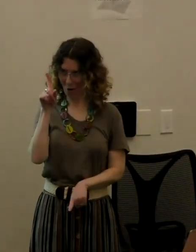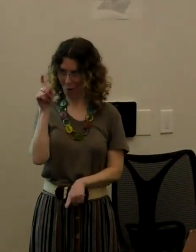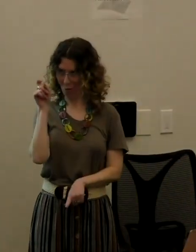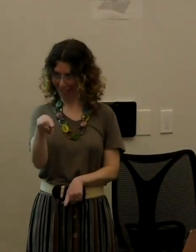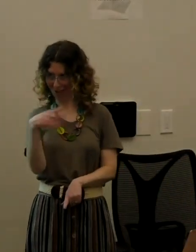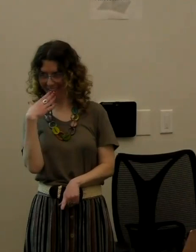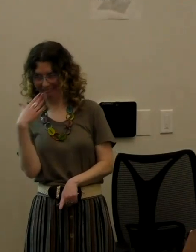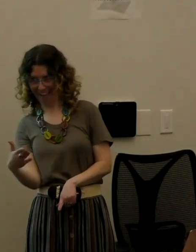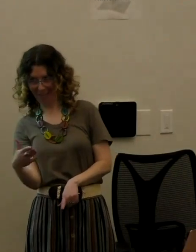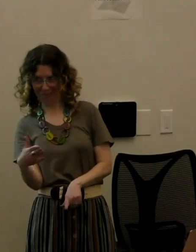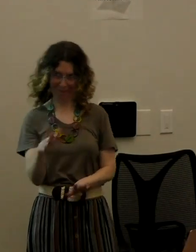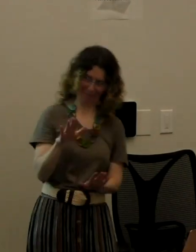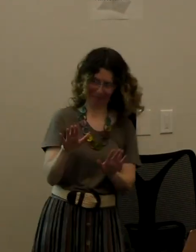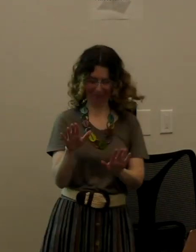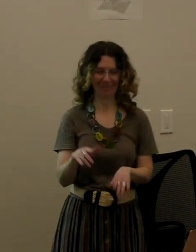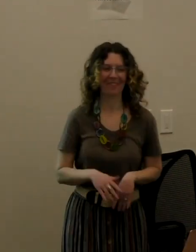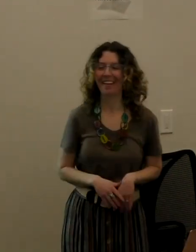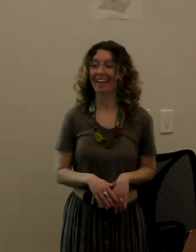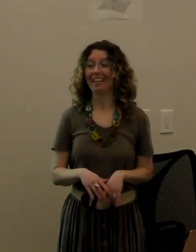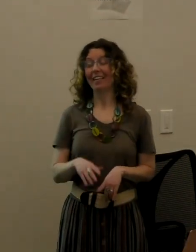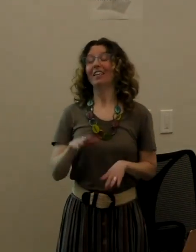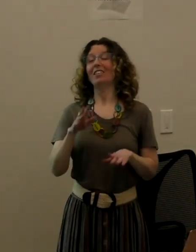That is an awesome question. Thank you.